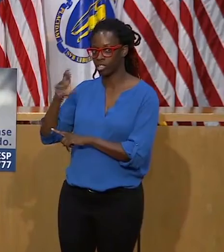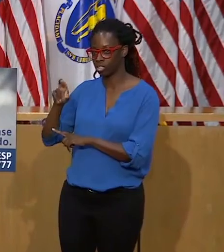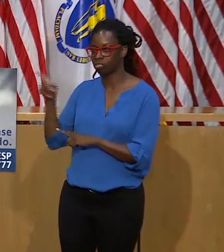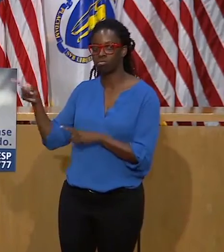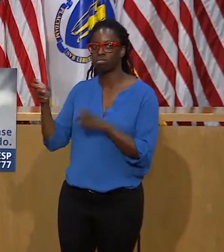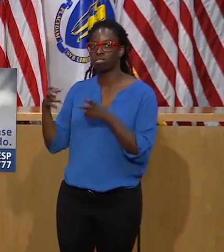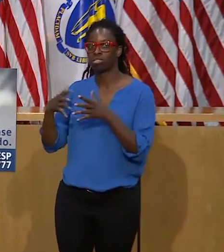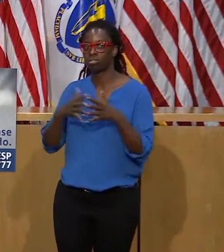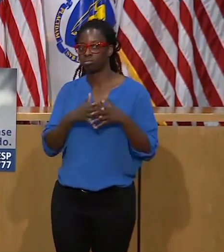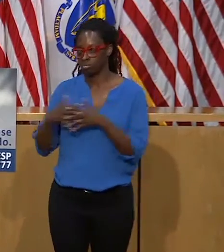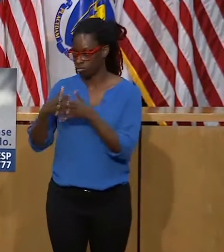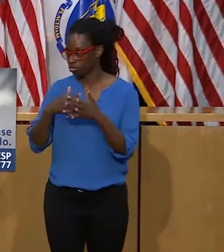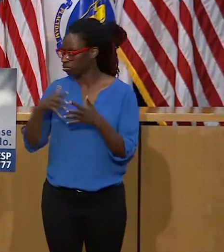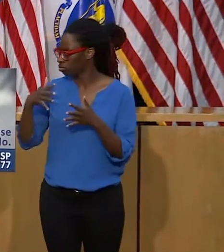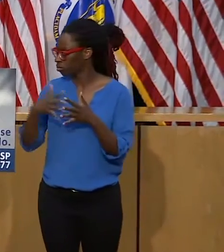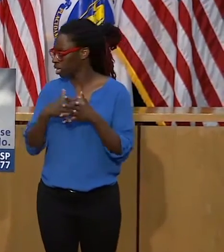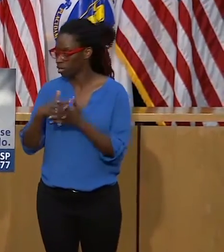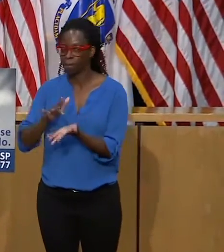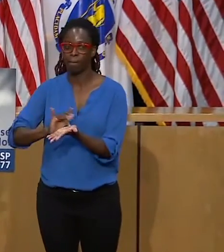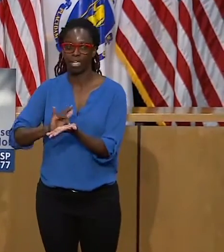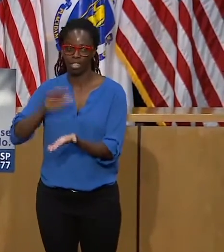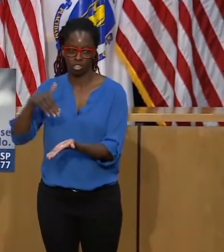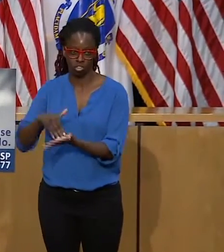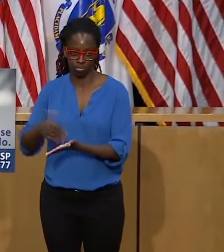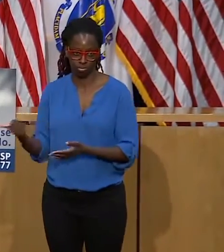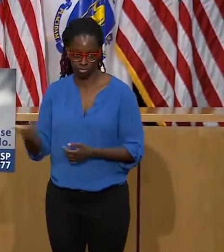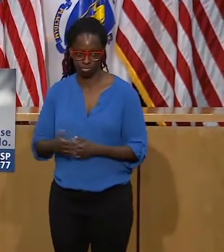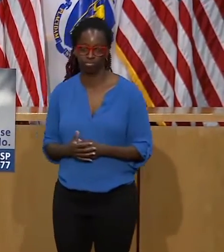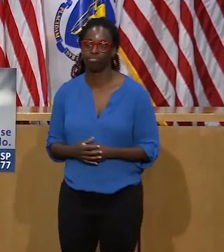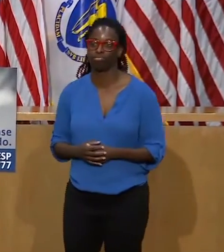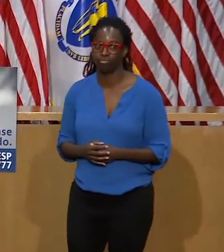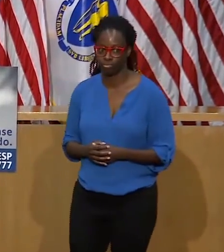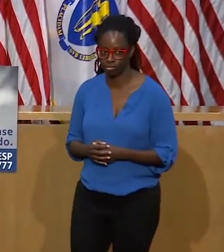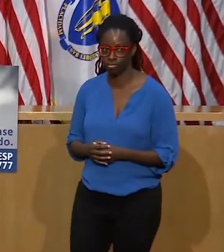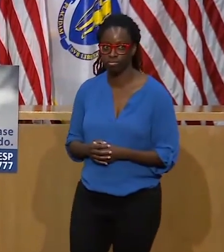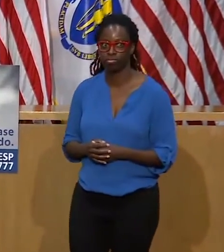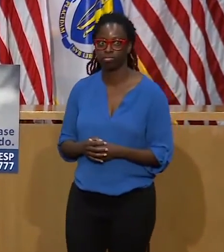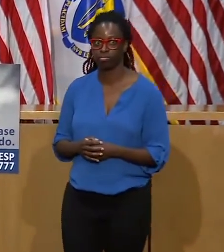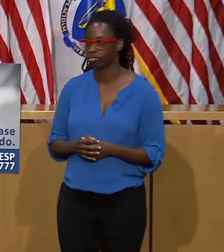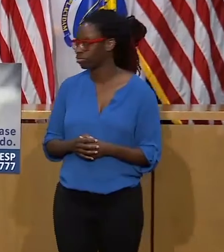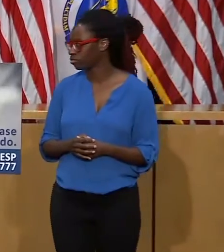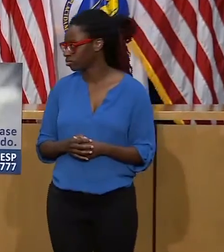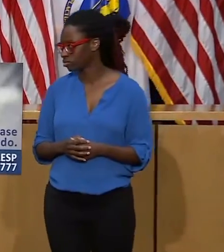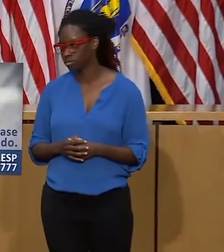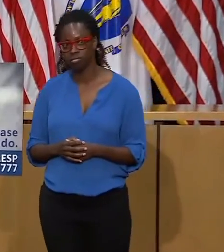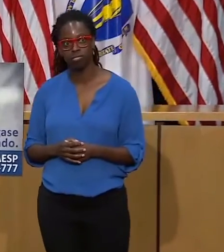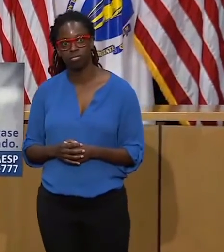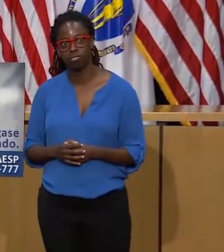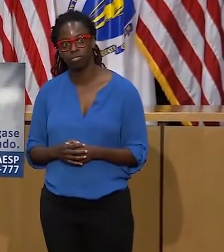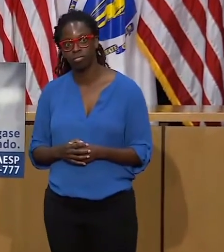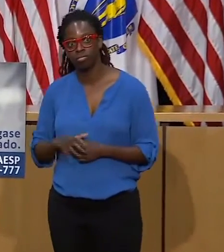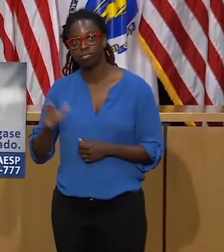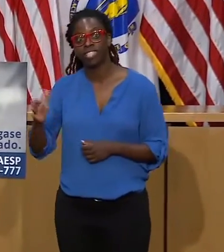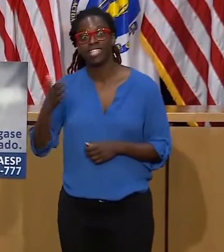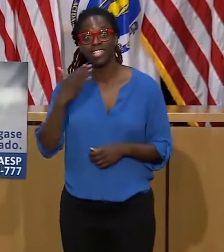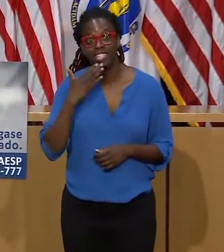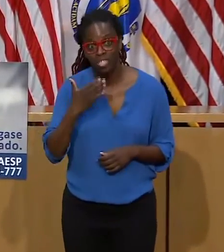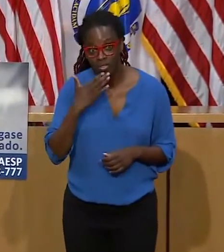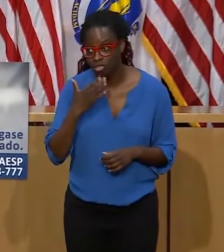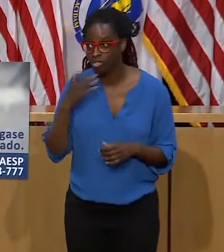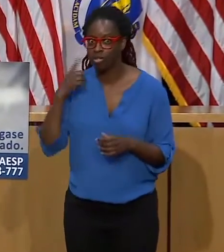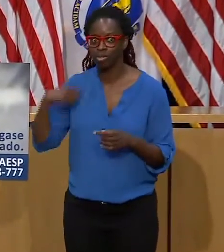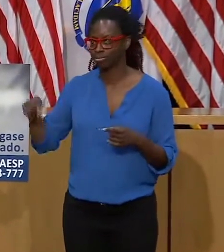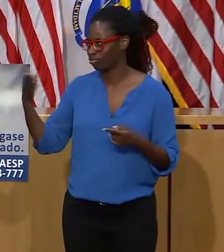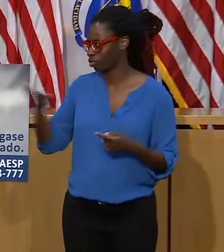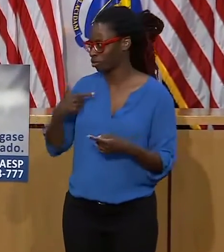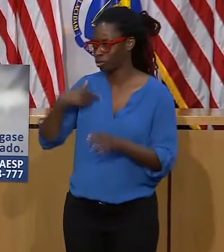Good afternoon. Thank you, Governor Baker, Lieutenant Governor Polito, and Commissioner Riley for having me here today and for